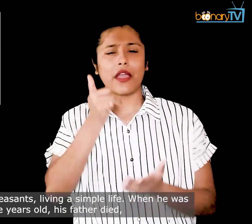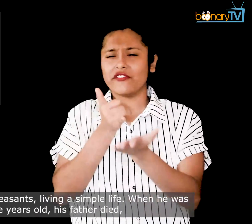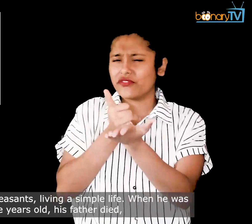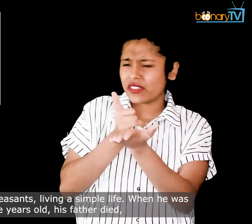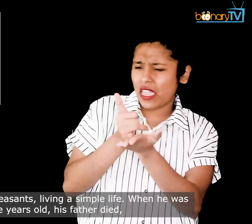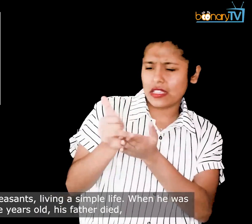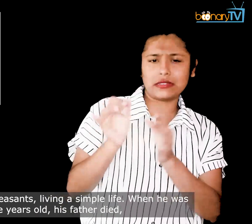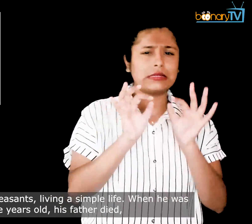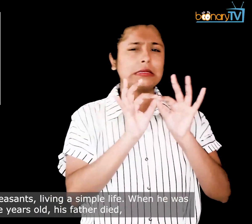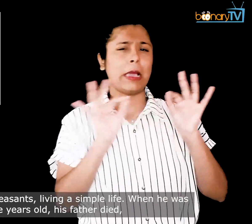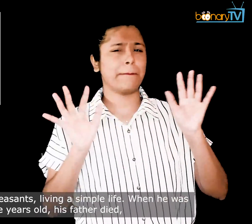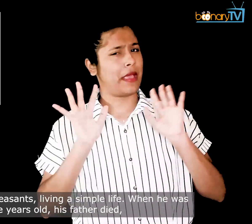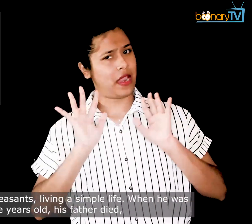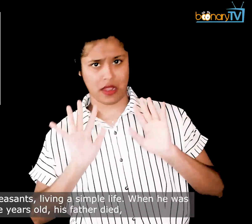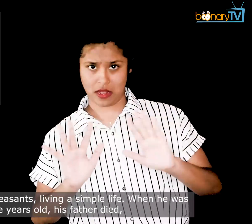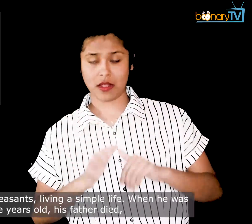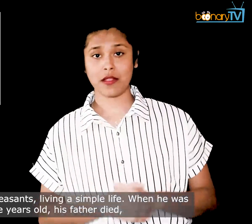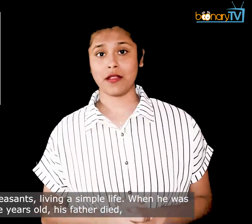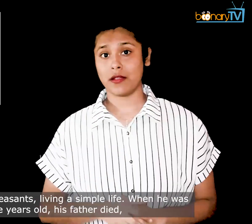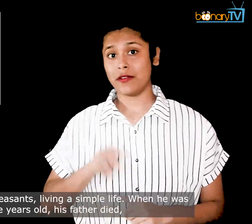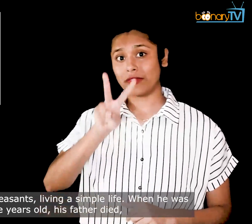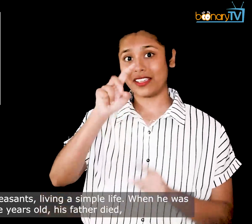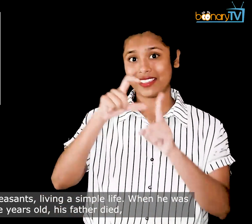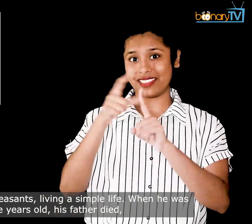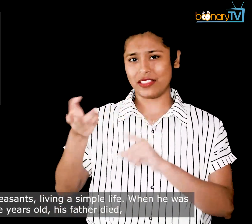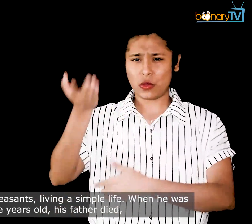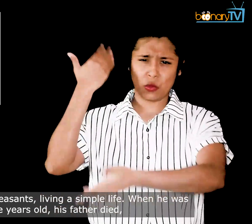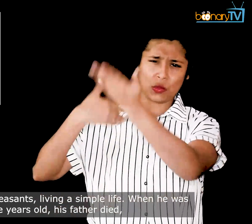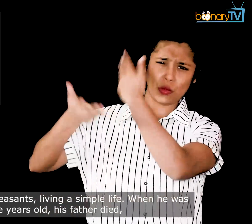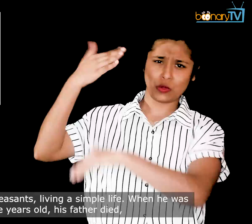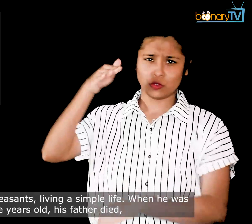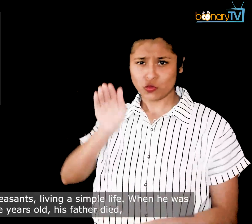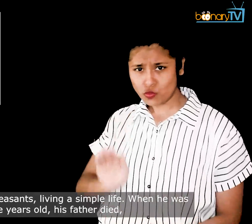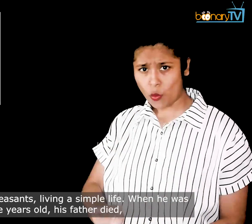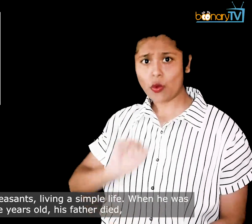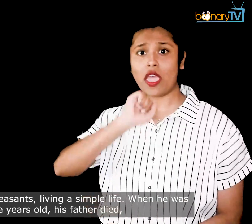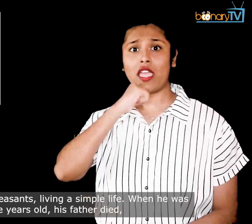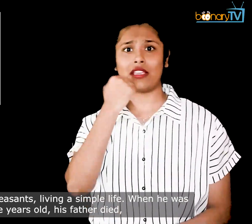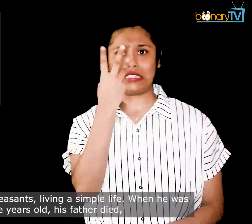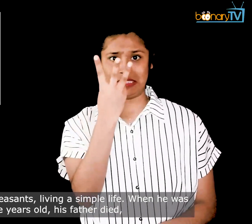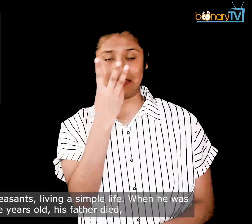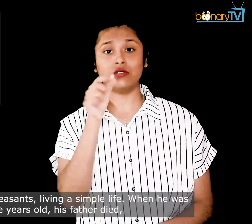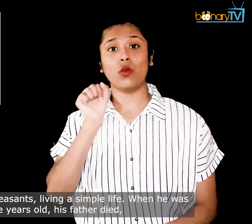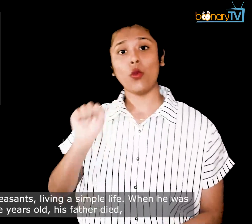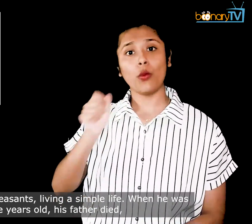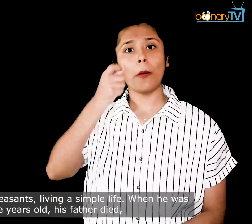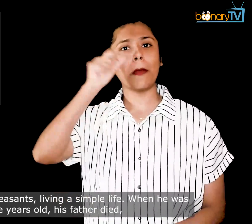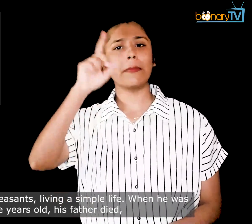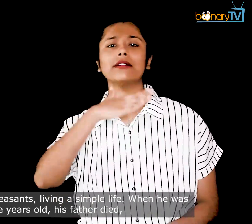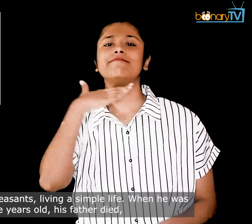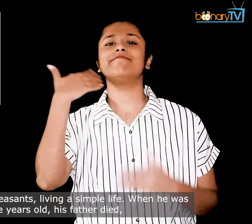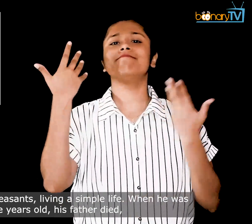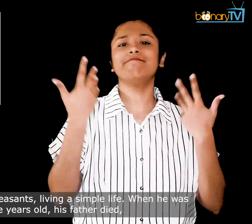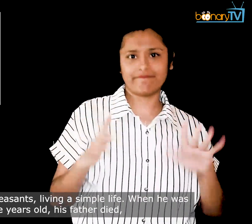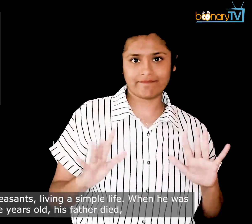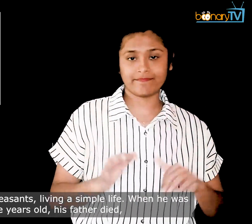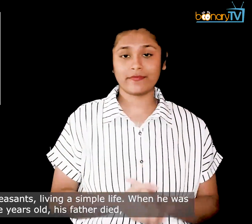were peasants living a simple life. When he was three years old, his father